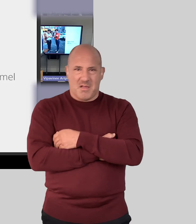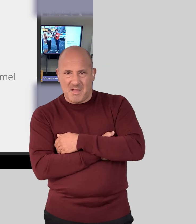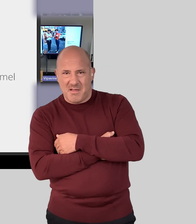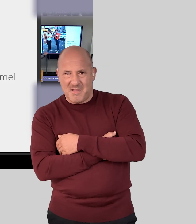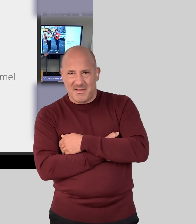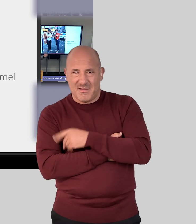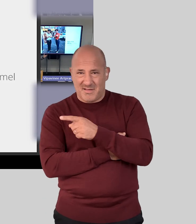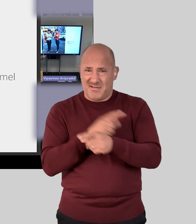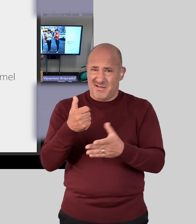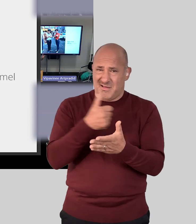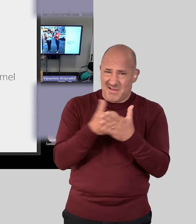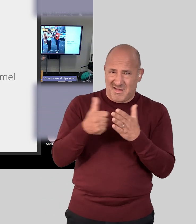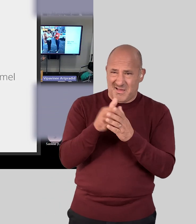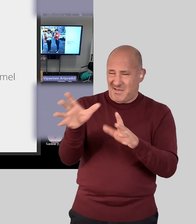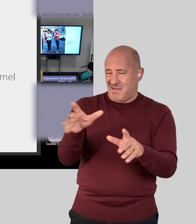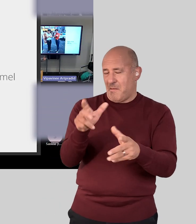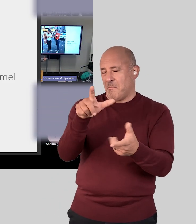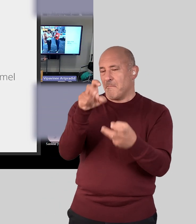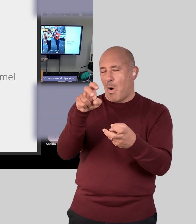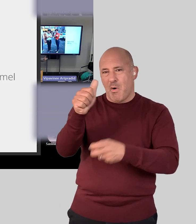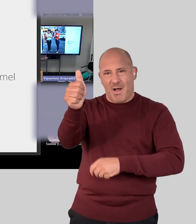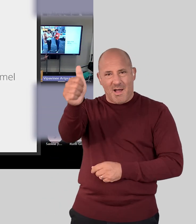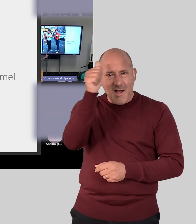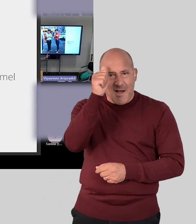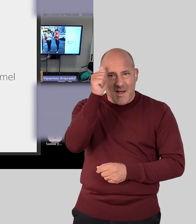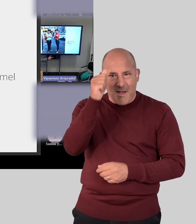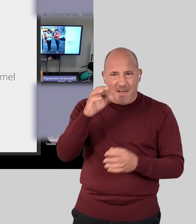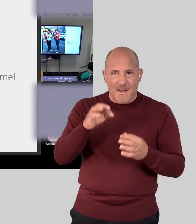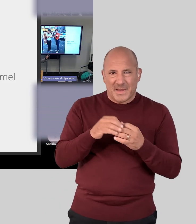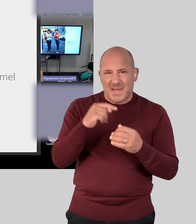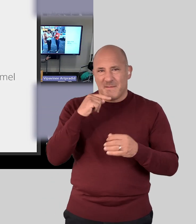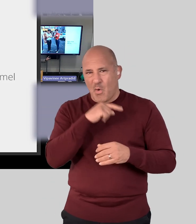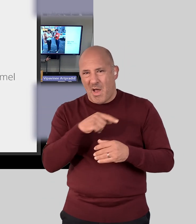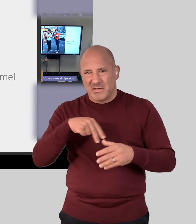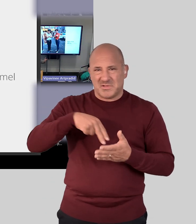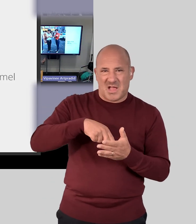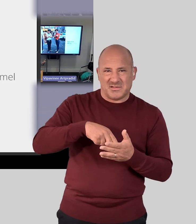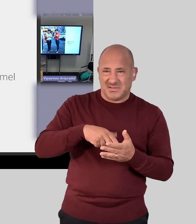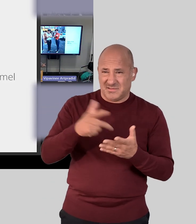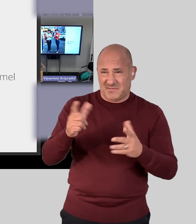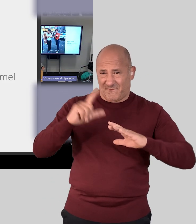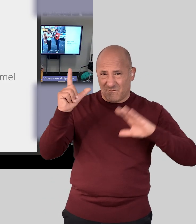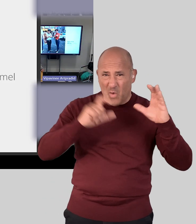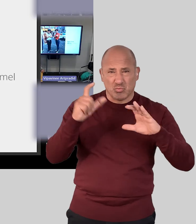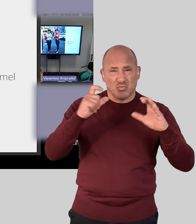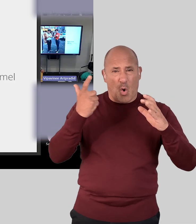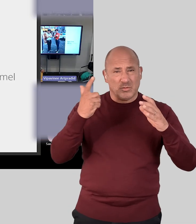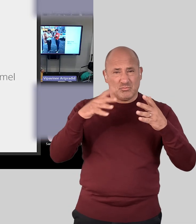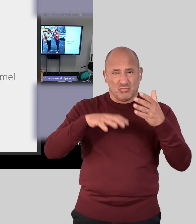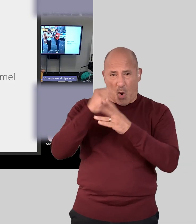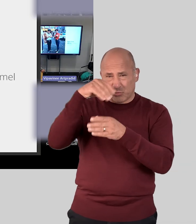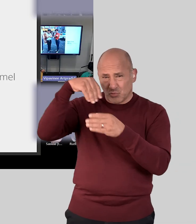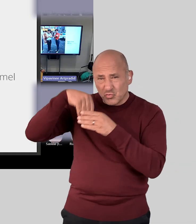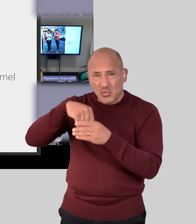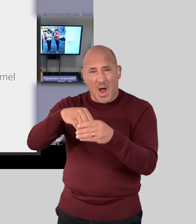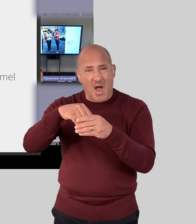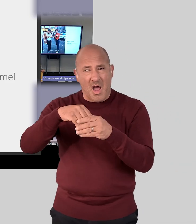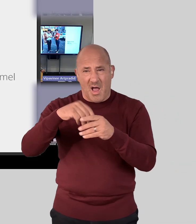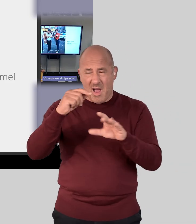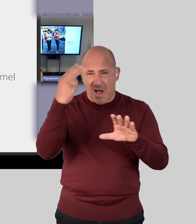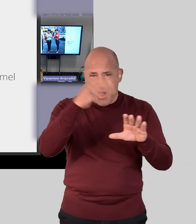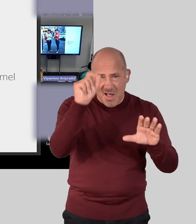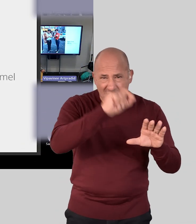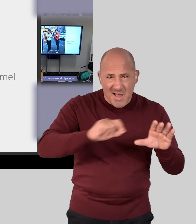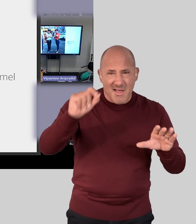here. This is the typical, the iconic b-boy stance, which has been captured in photographs for cultural archives, caricatured and painted by